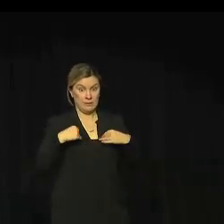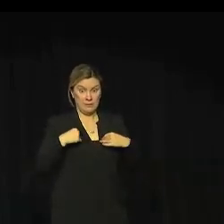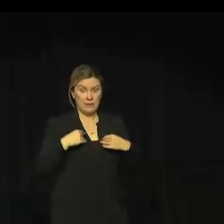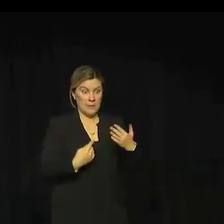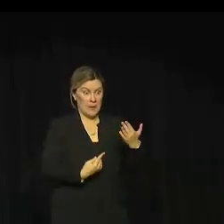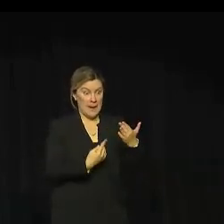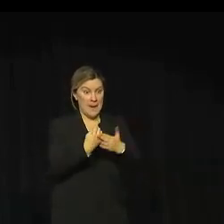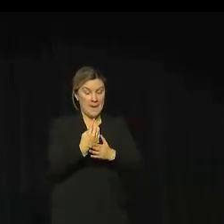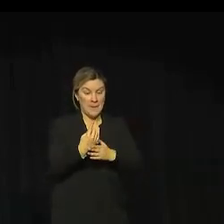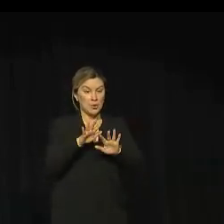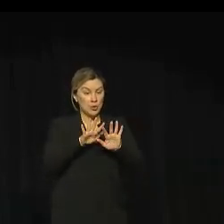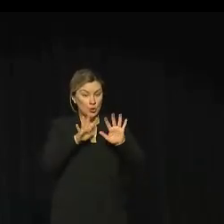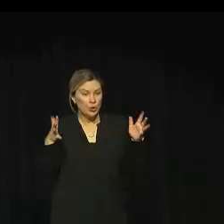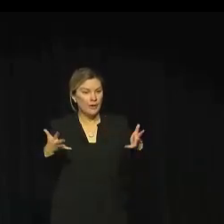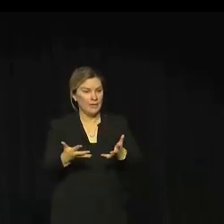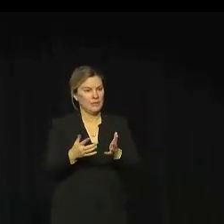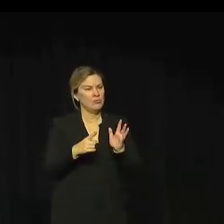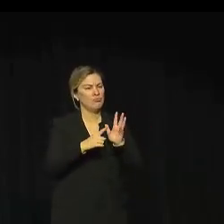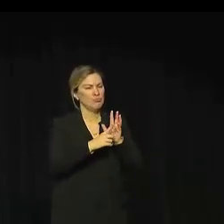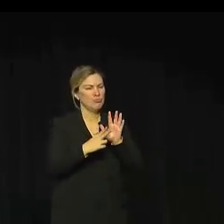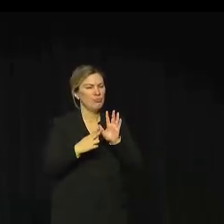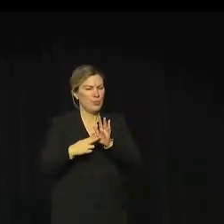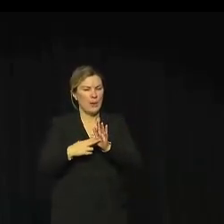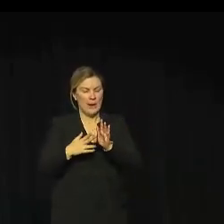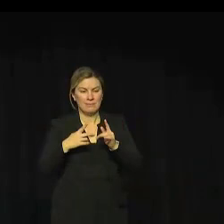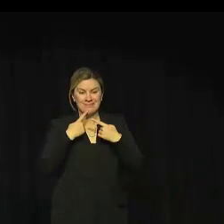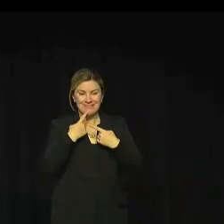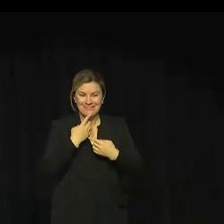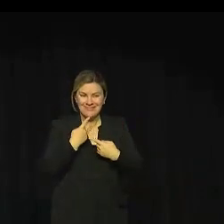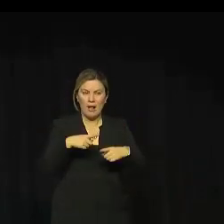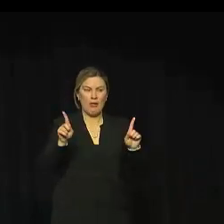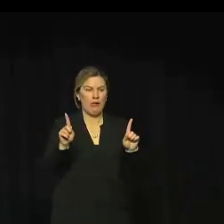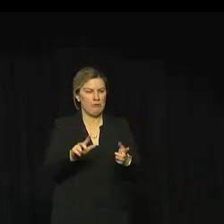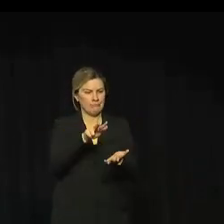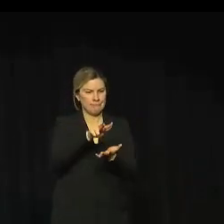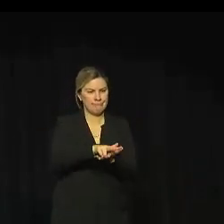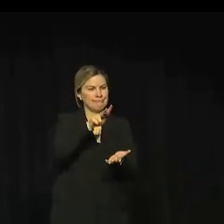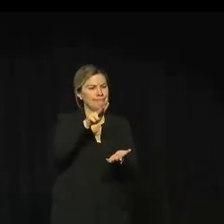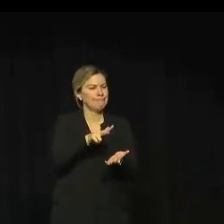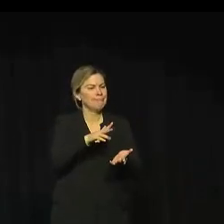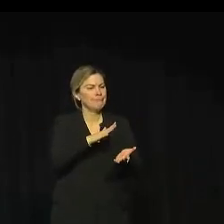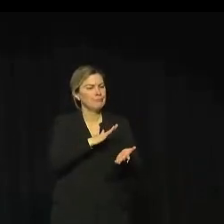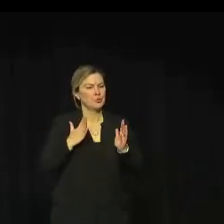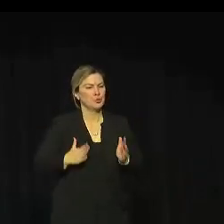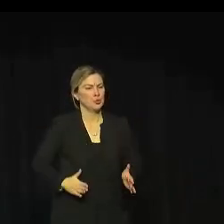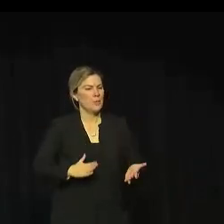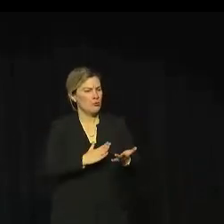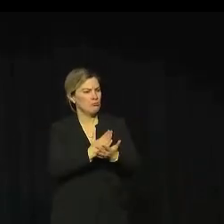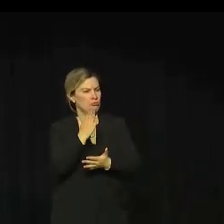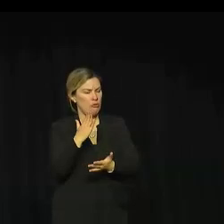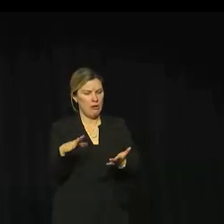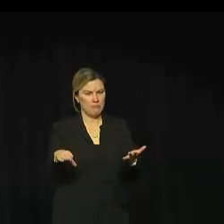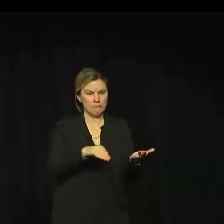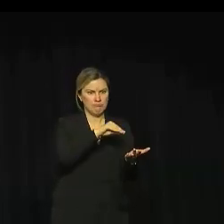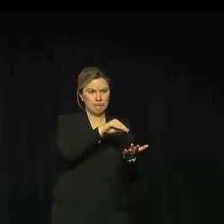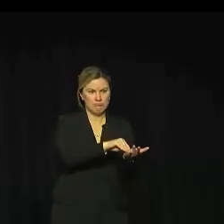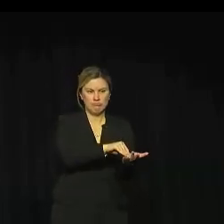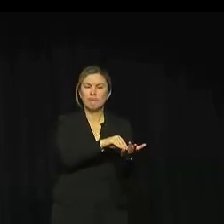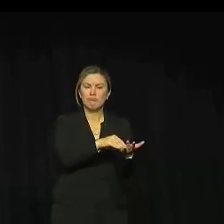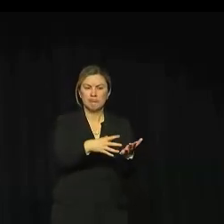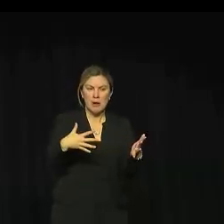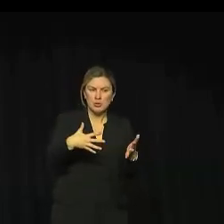Declaration of Human Rights was adopted as the core charter of the new United